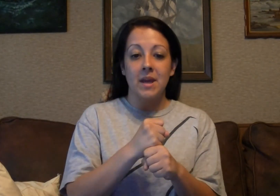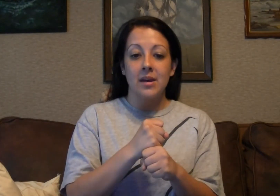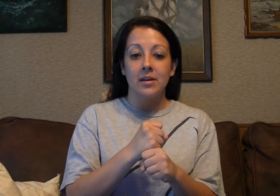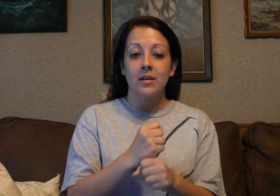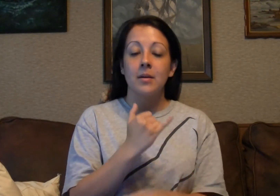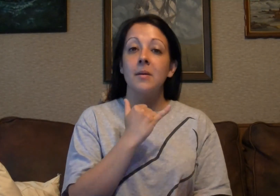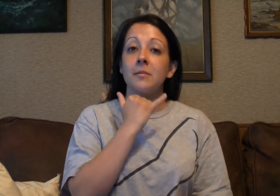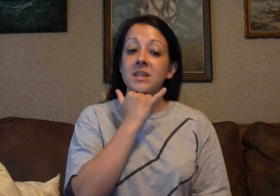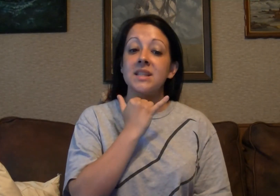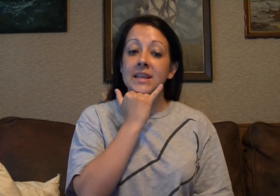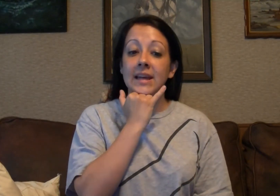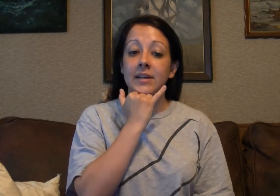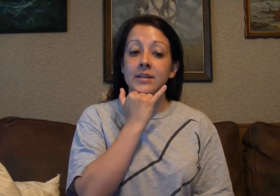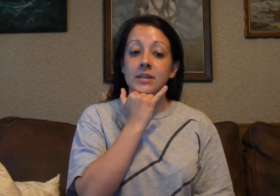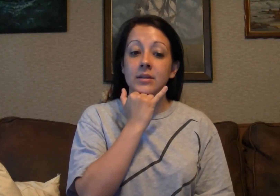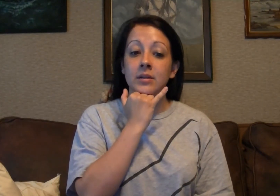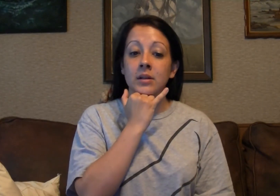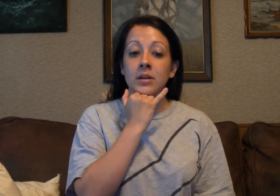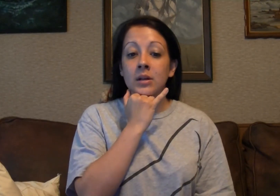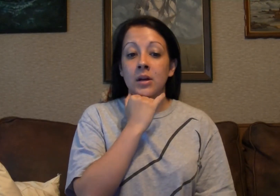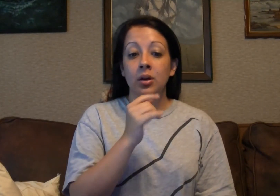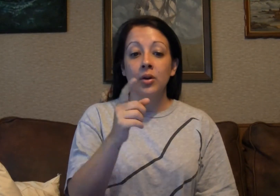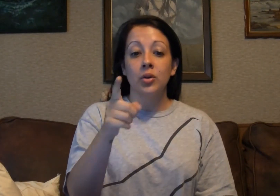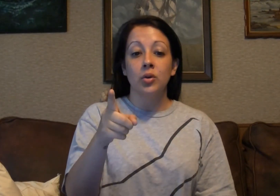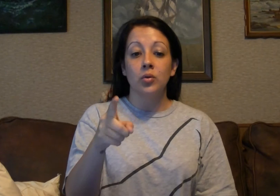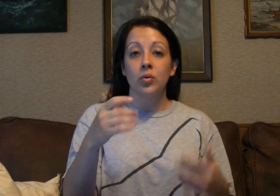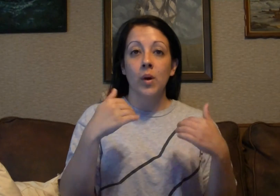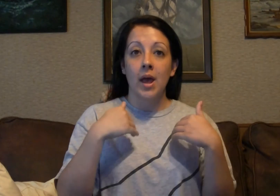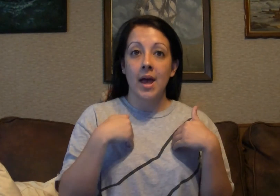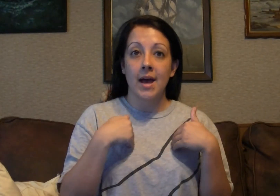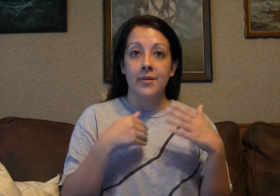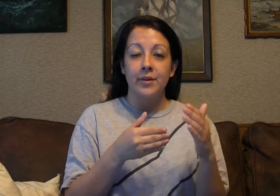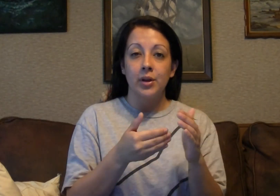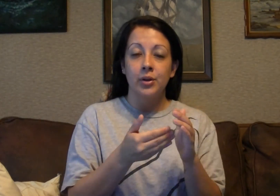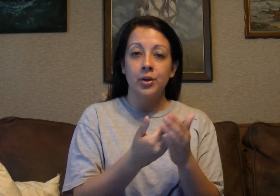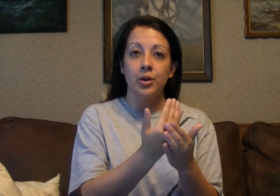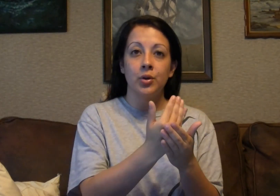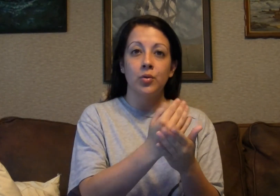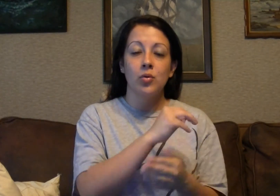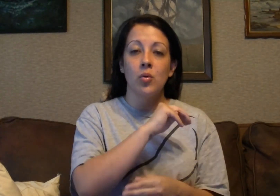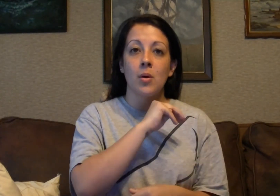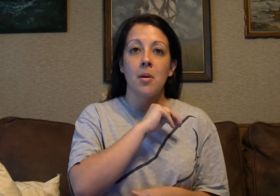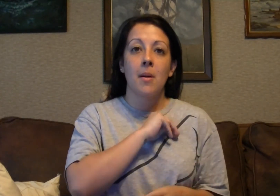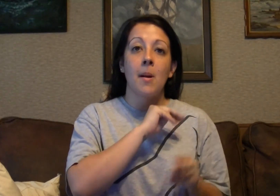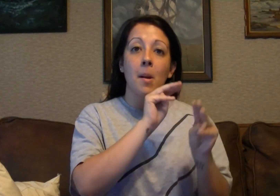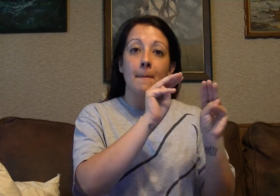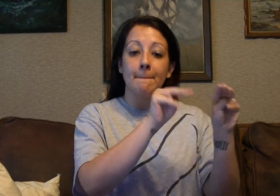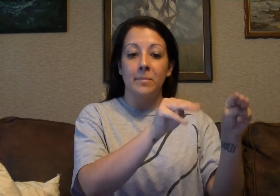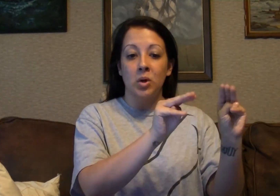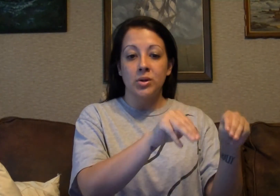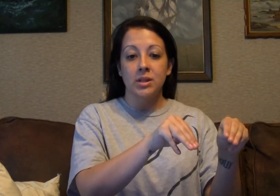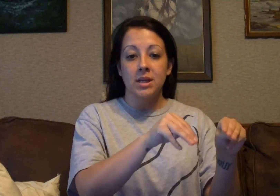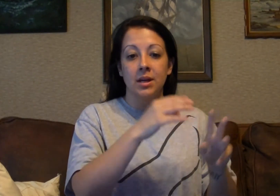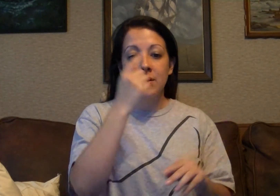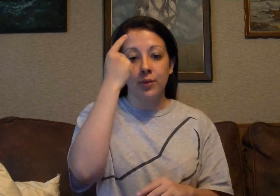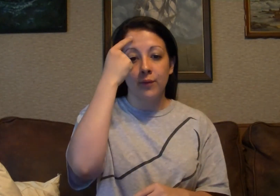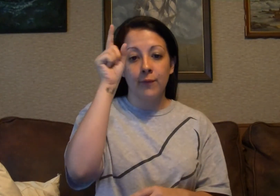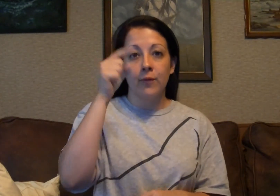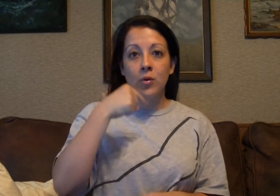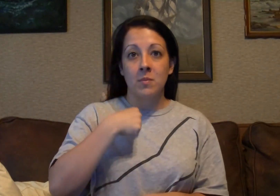make mistakes. You have new mercy for